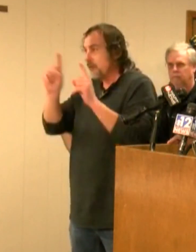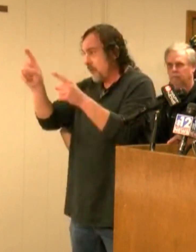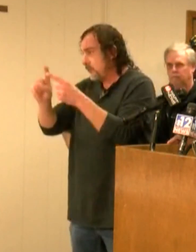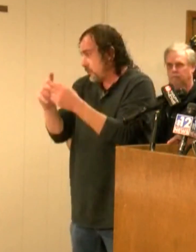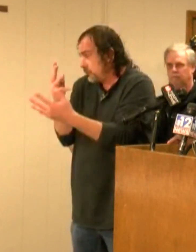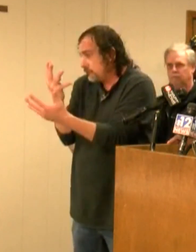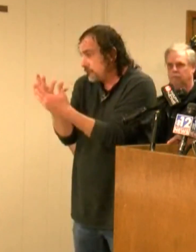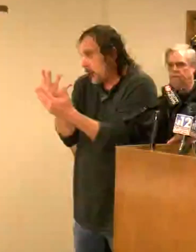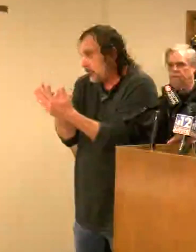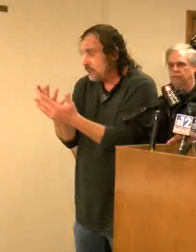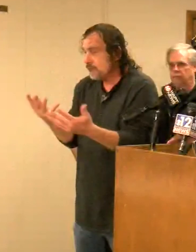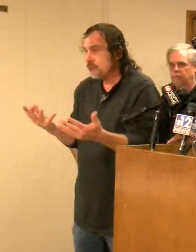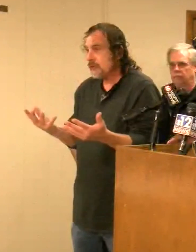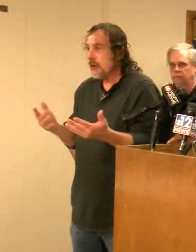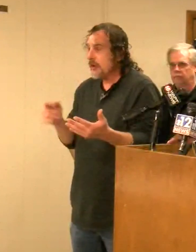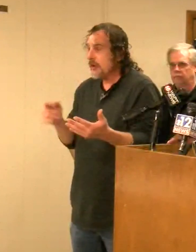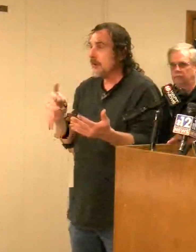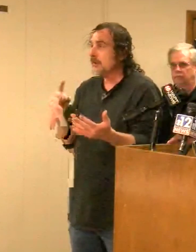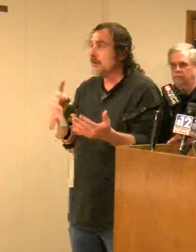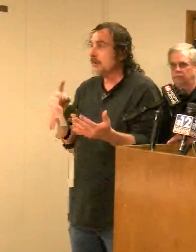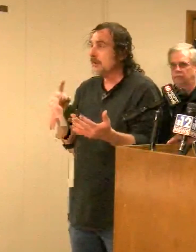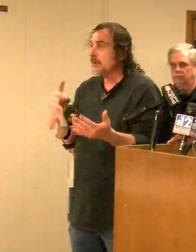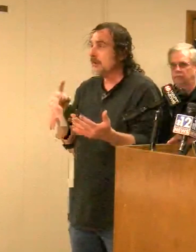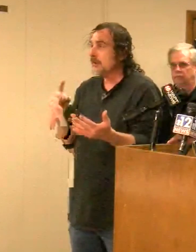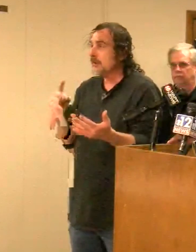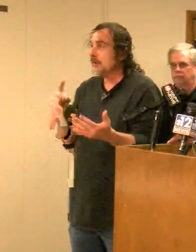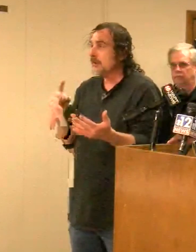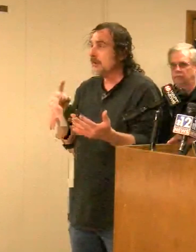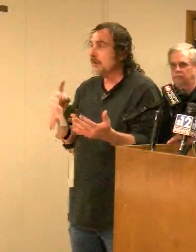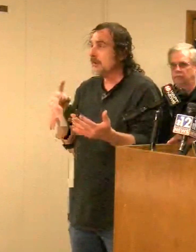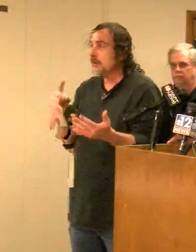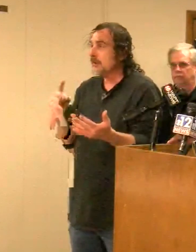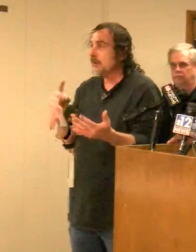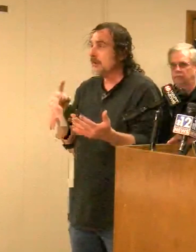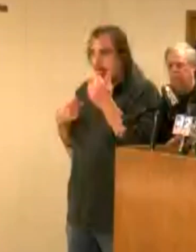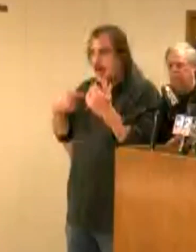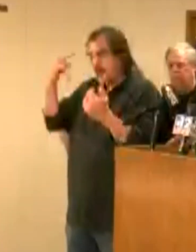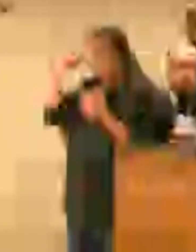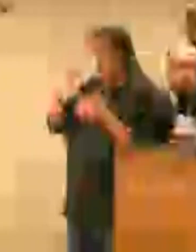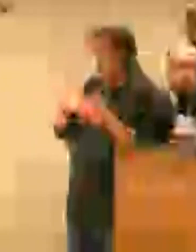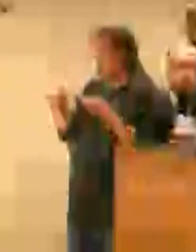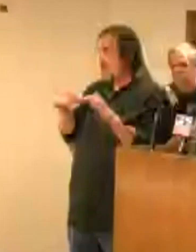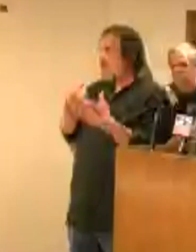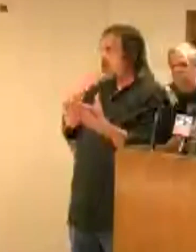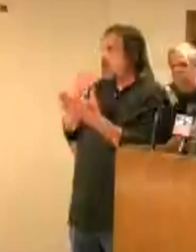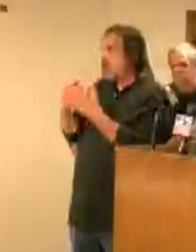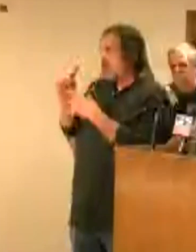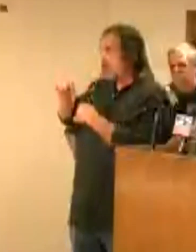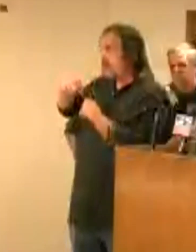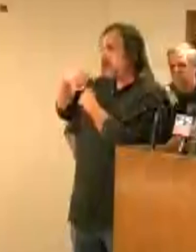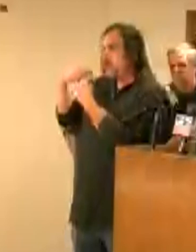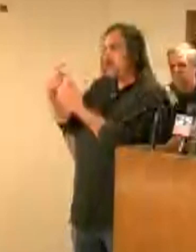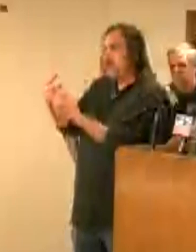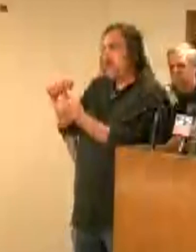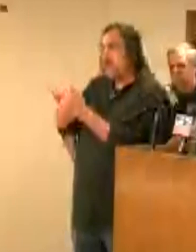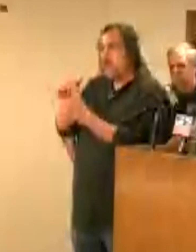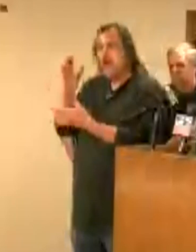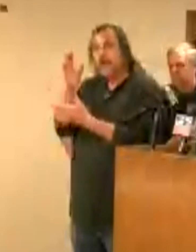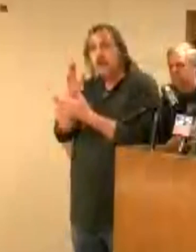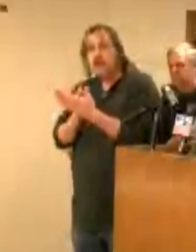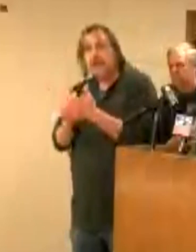jail. This is a serious matter. We've done very well so far, and some